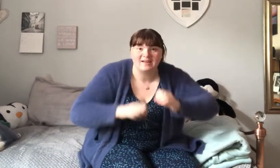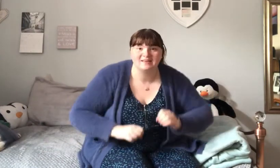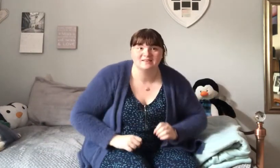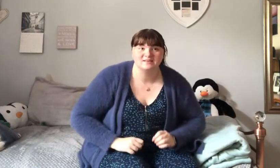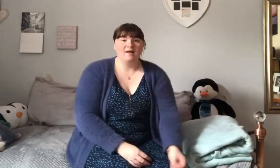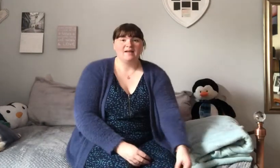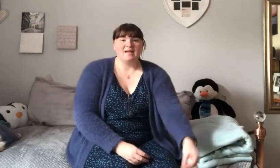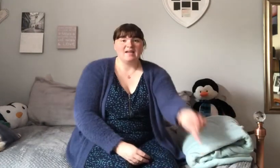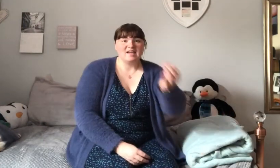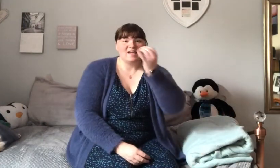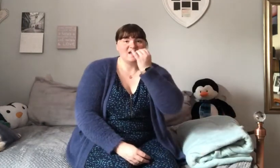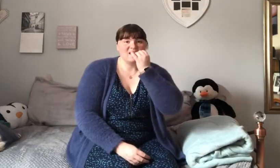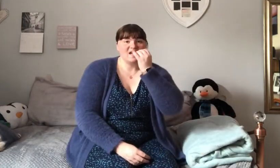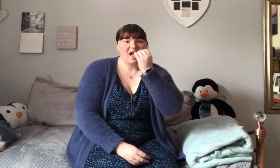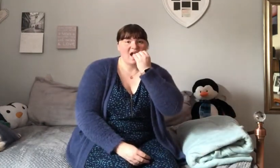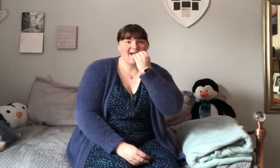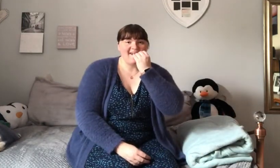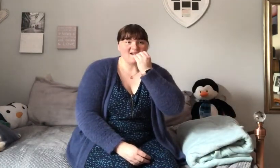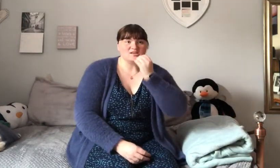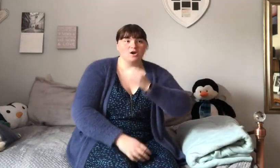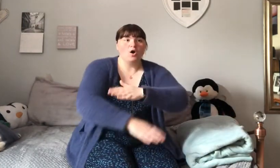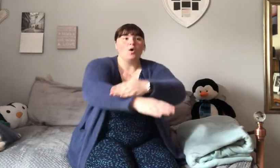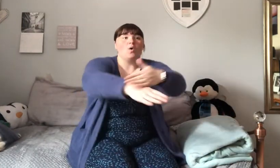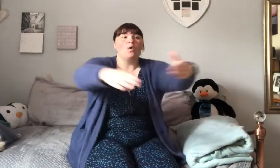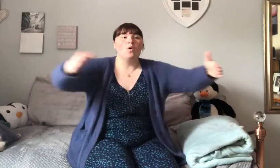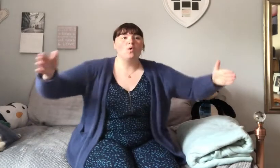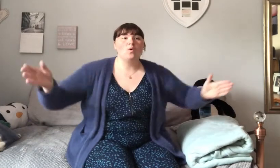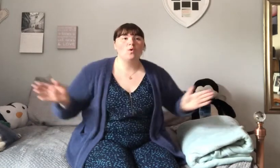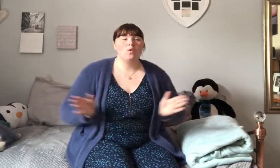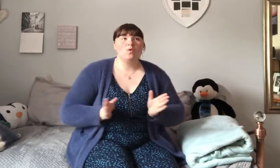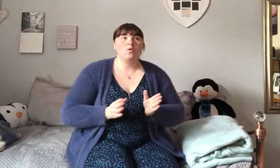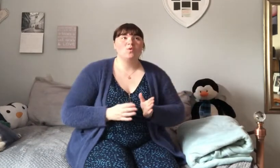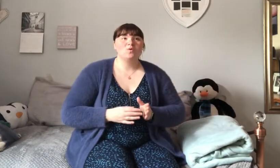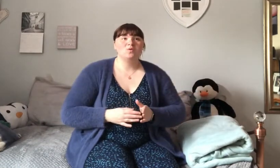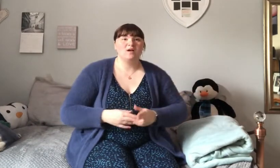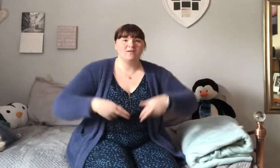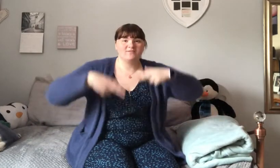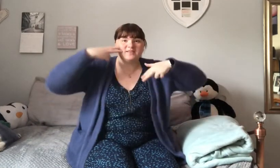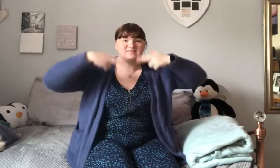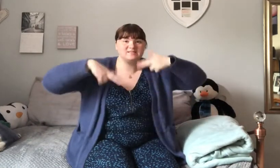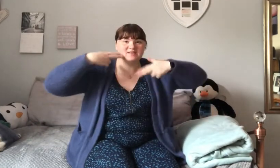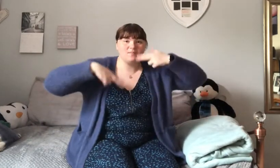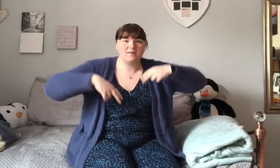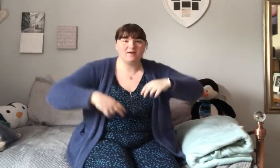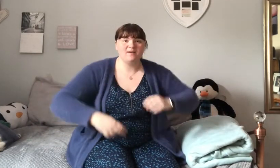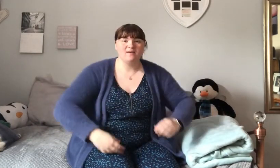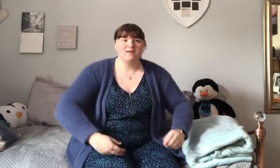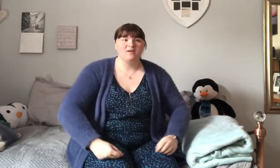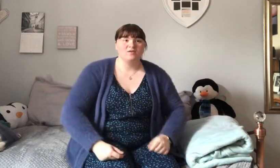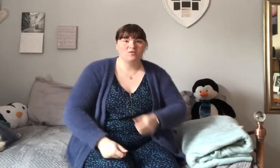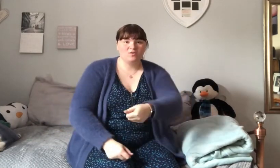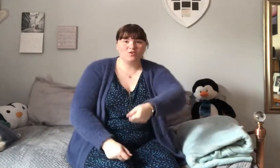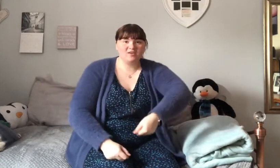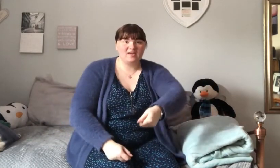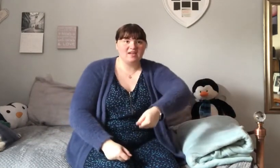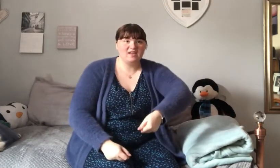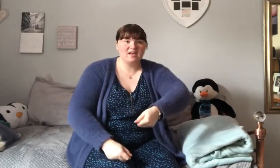find. He ate all of the supper cooking in